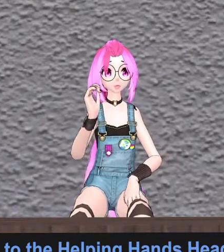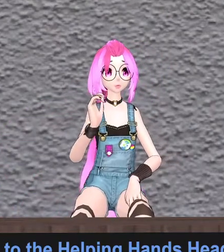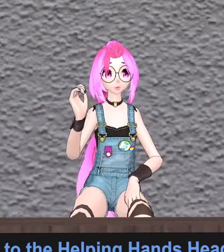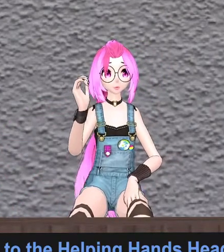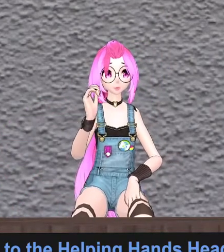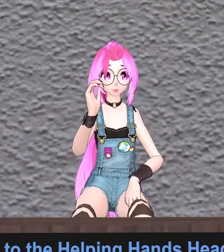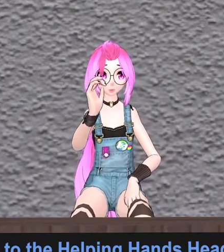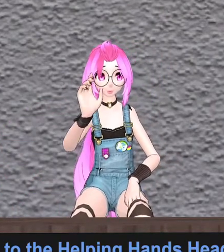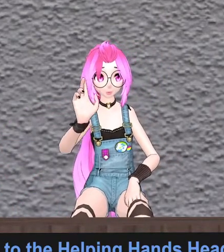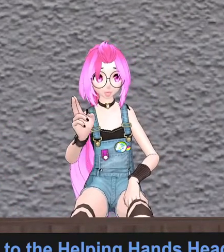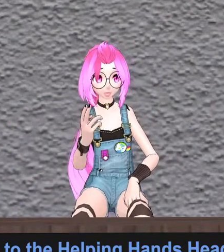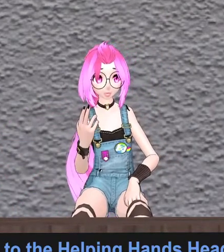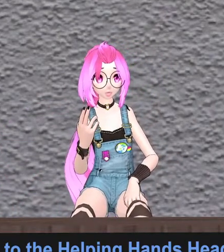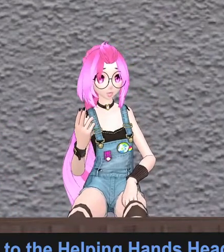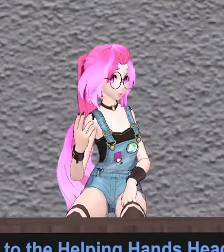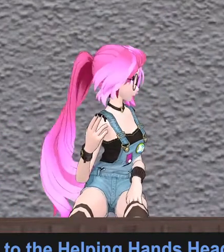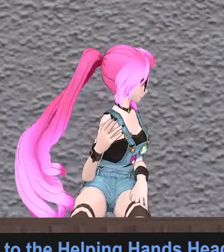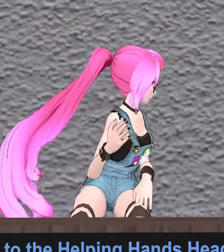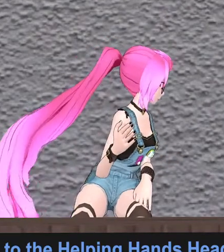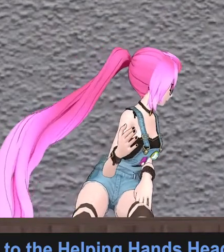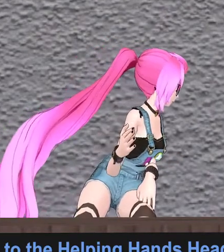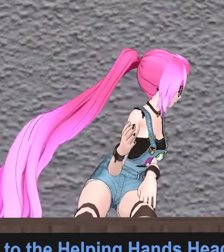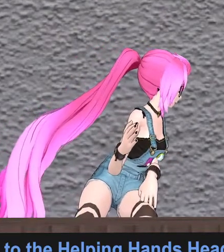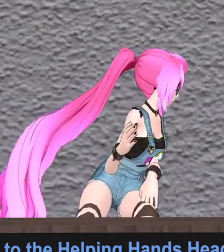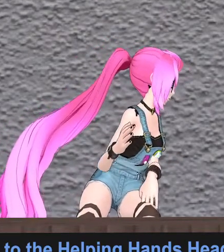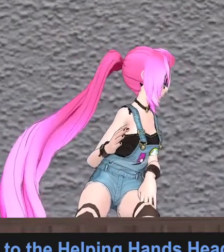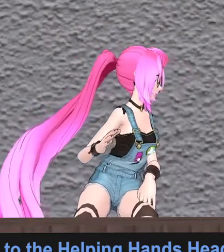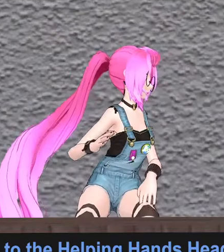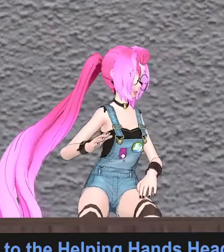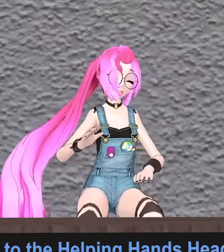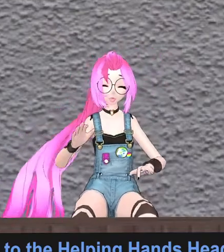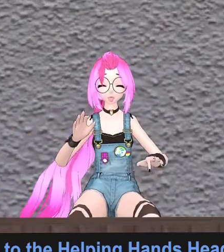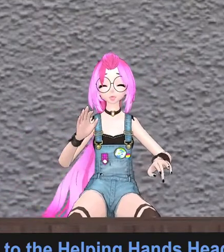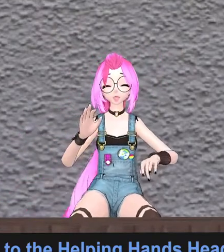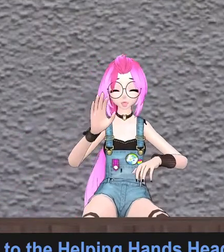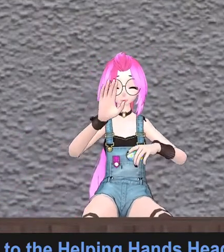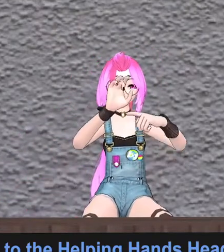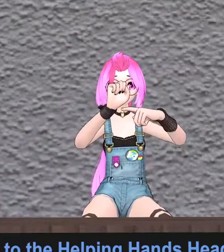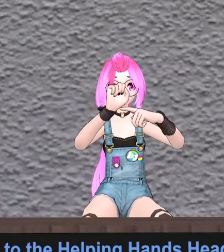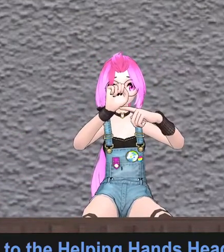Colombia, Costa Rica. Ooh, this one's fun.